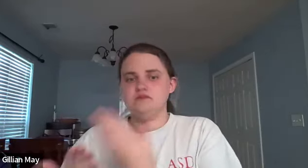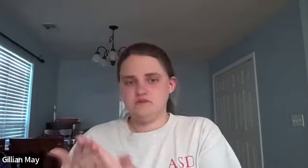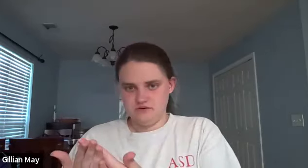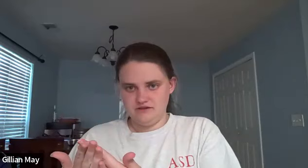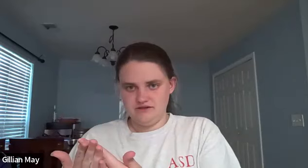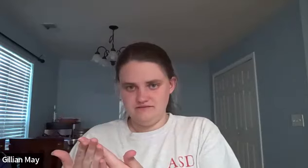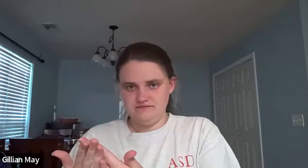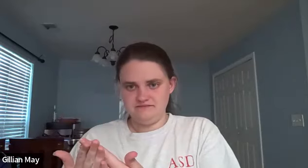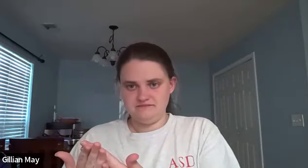Good.